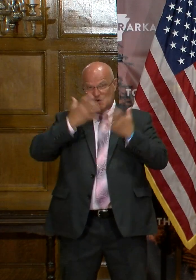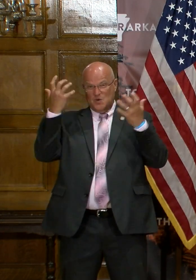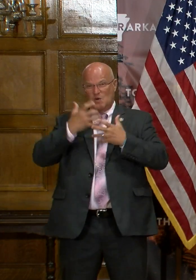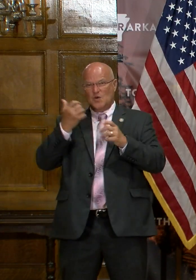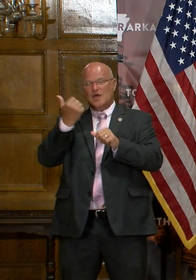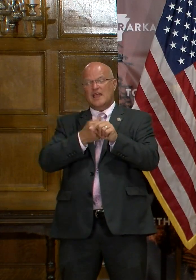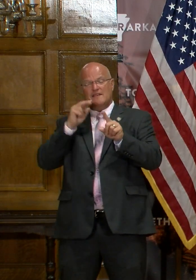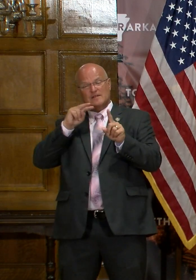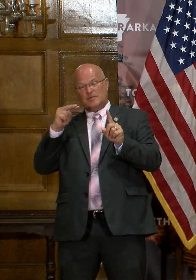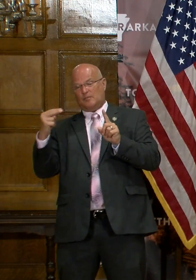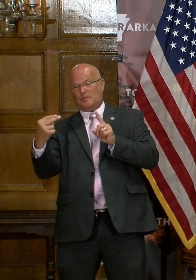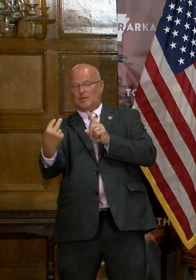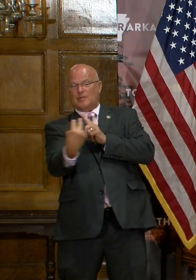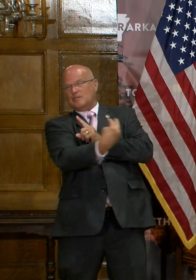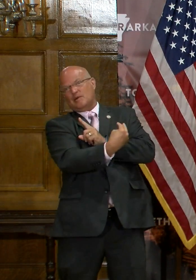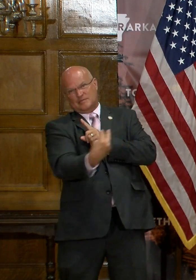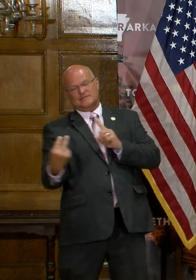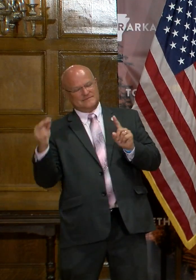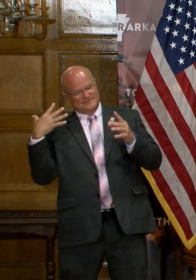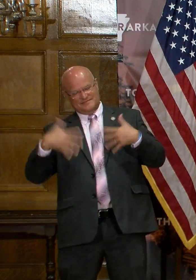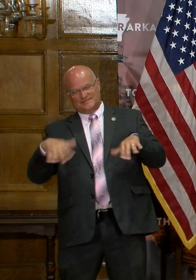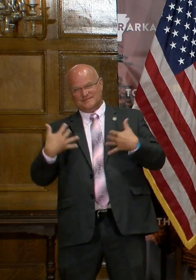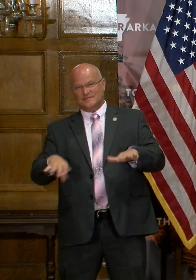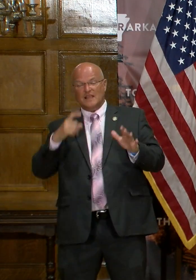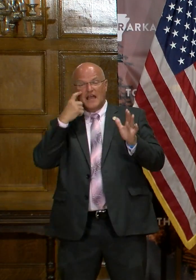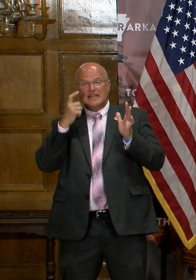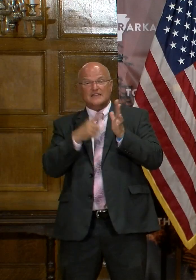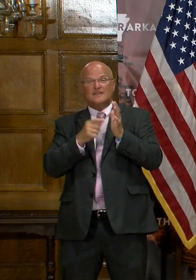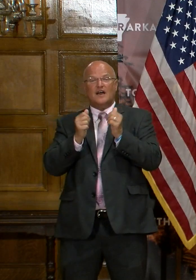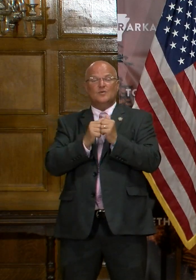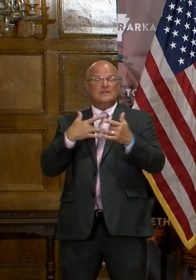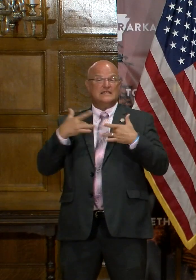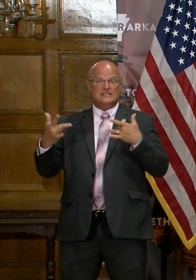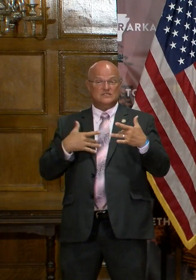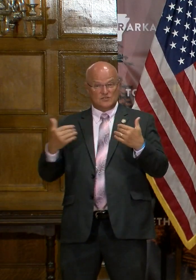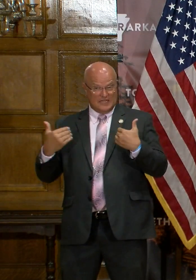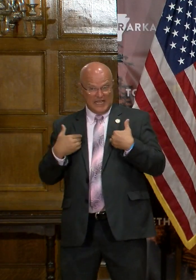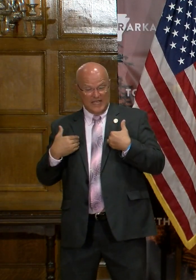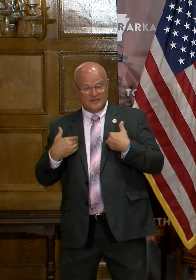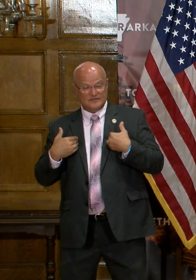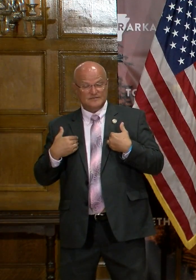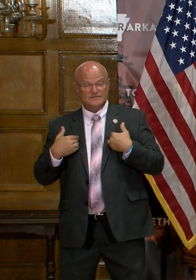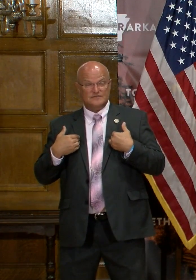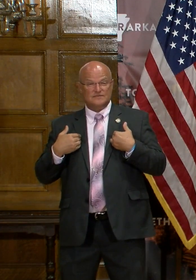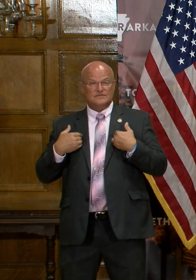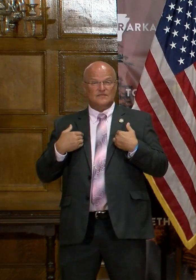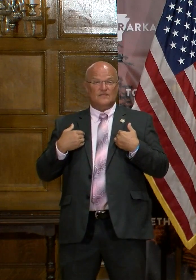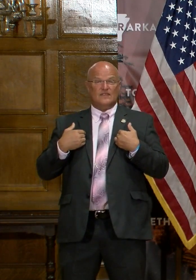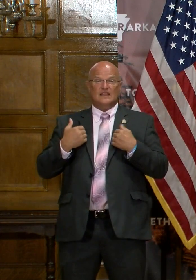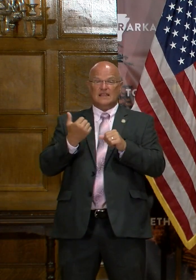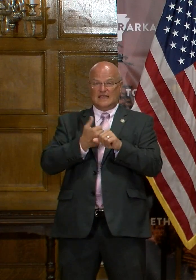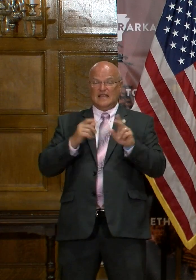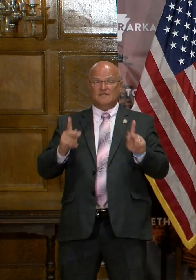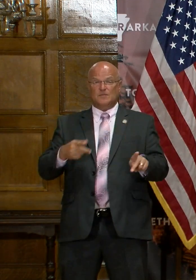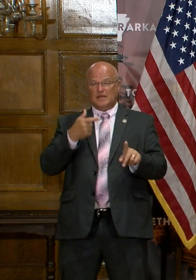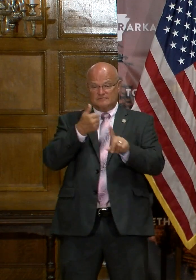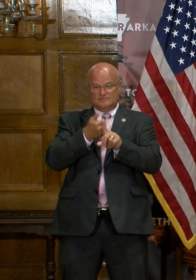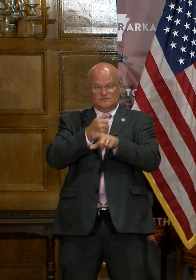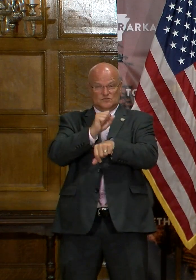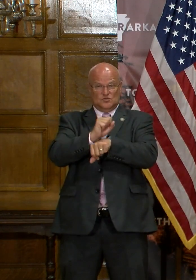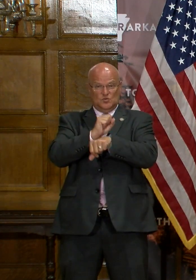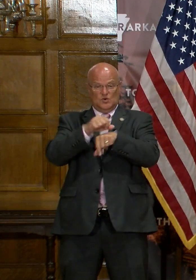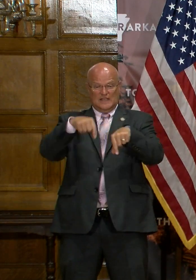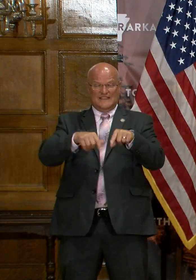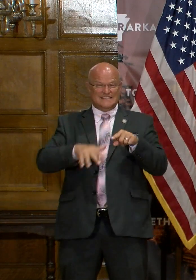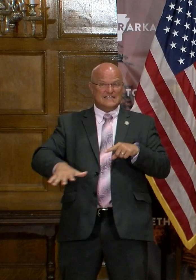every viewpoint imaginable and identify with concerns that they have. Everybody who goes to work